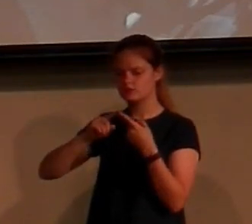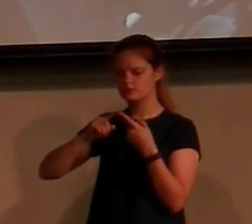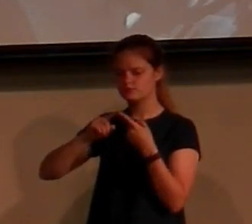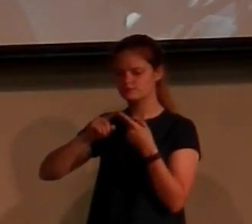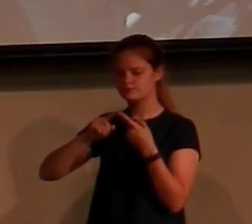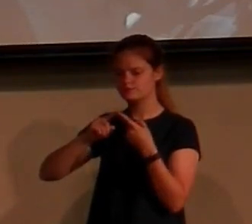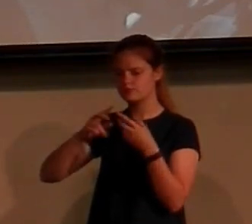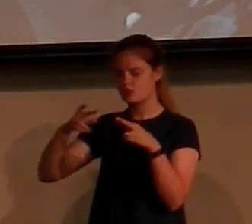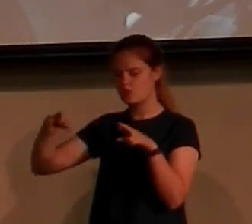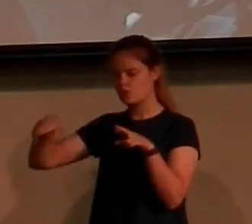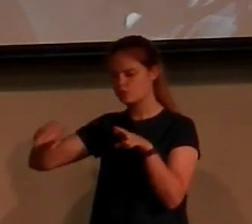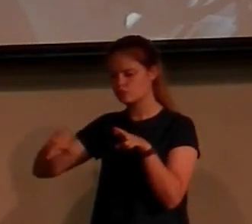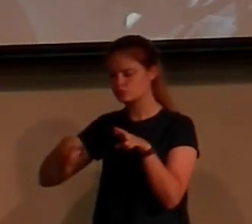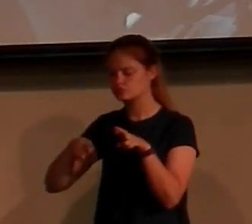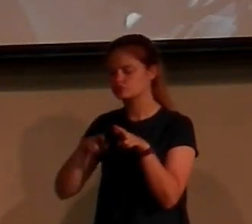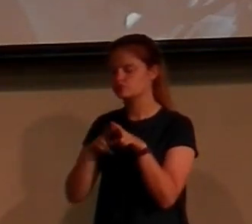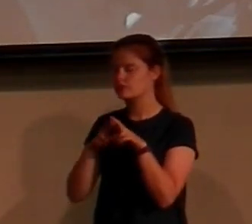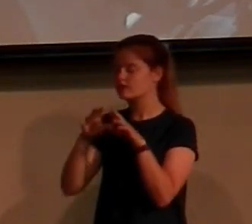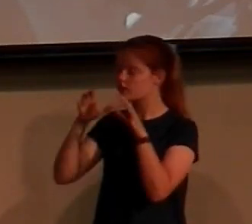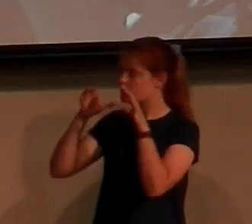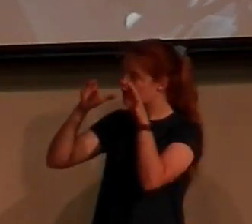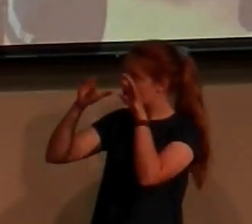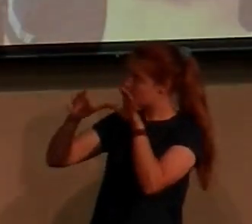restore their commitment to the Lord.